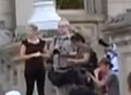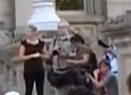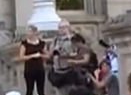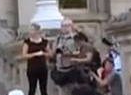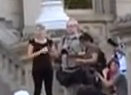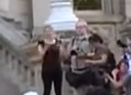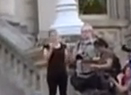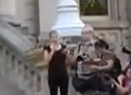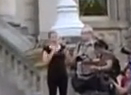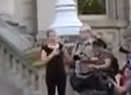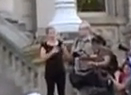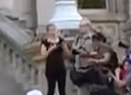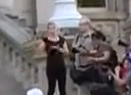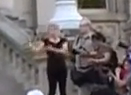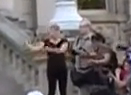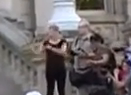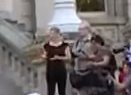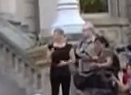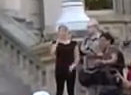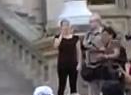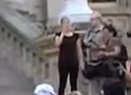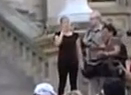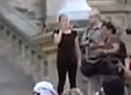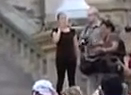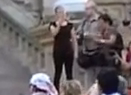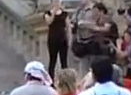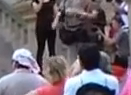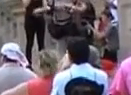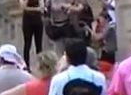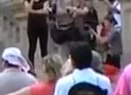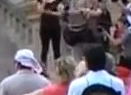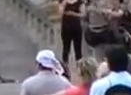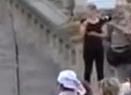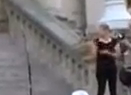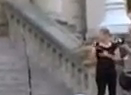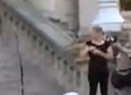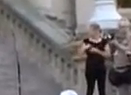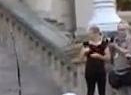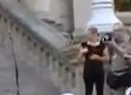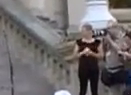And I want to bring up Representative Byram to join me.